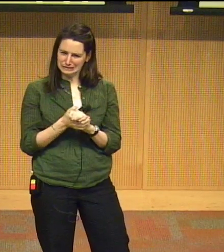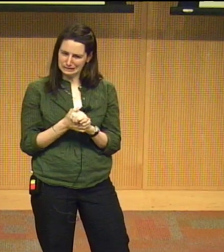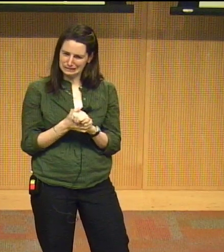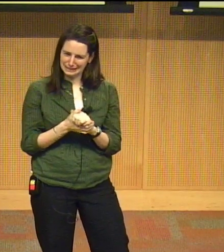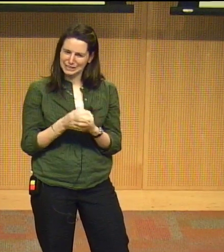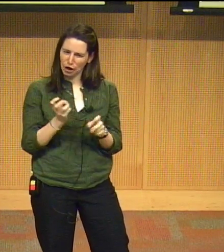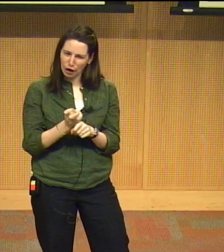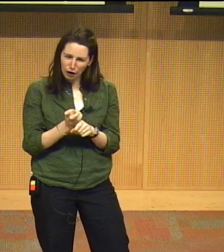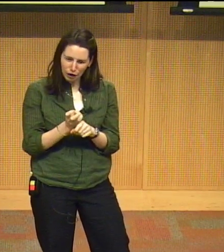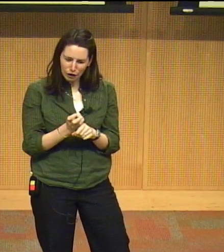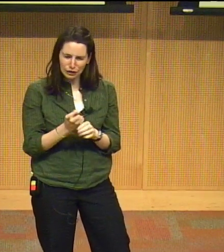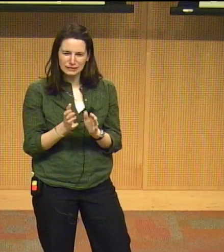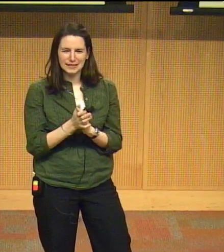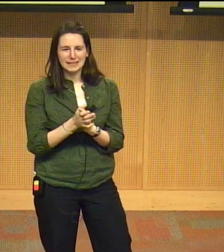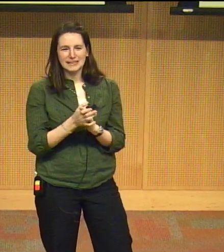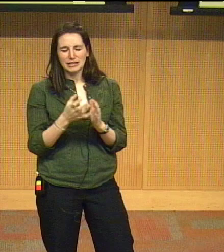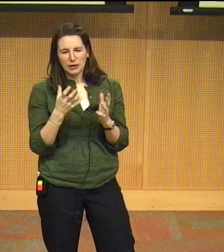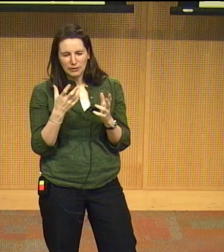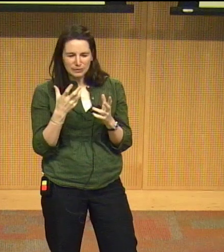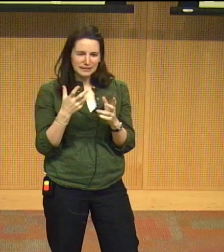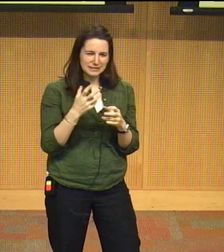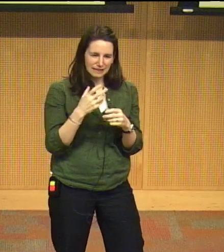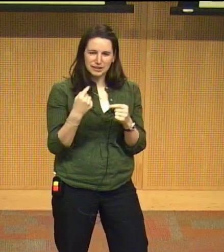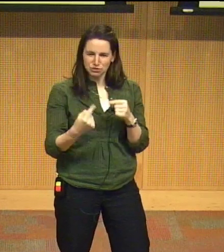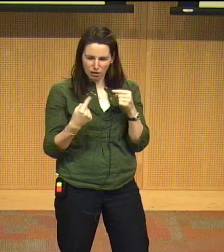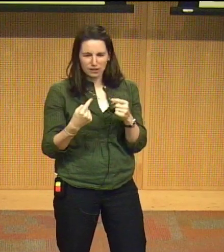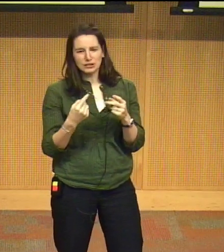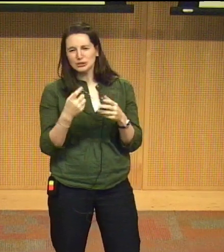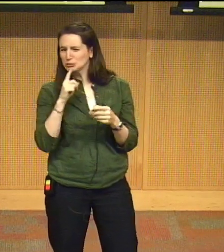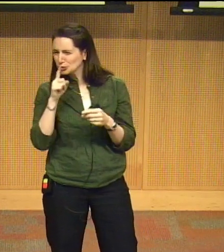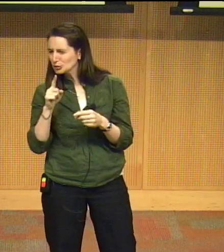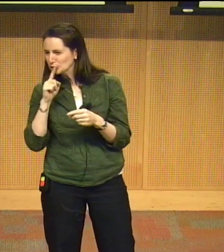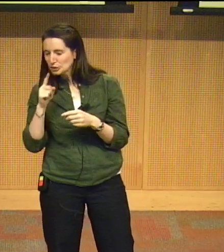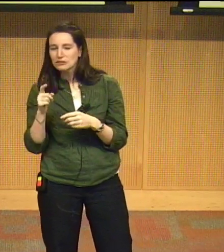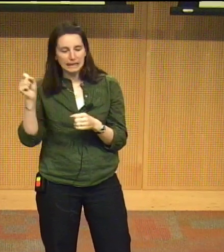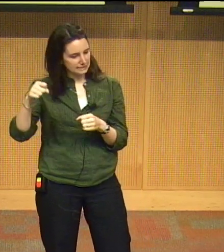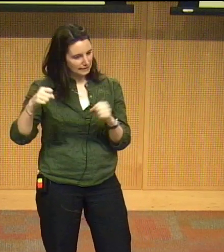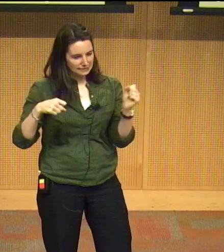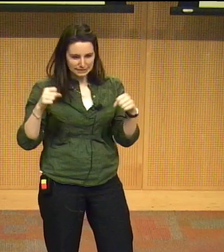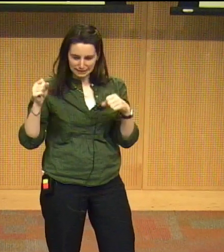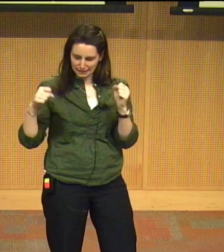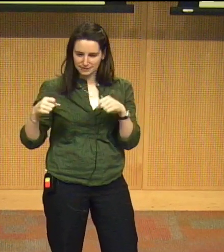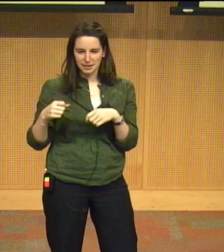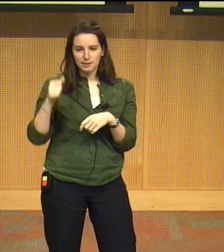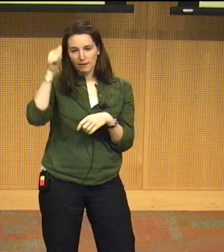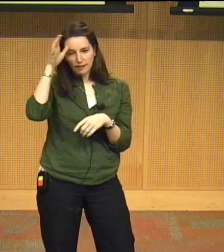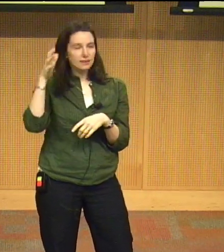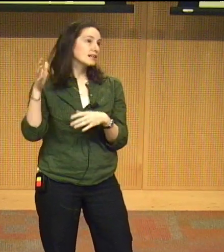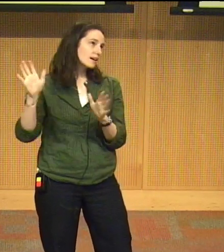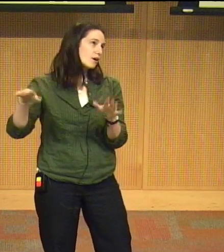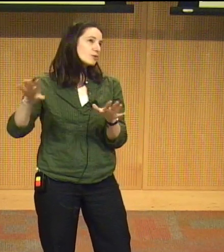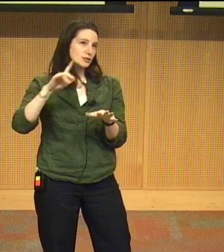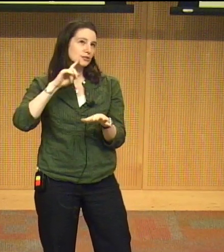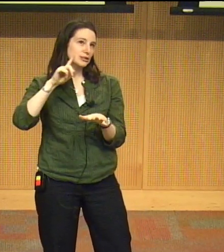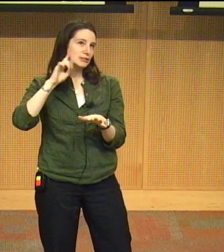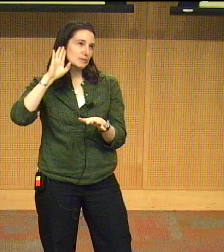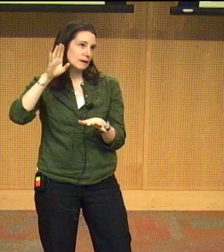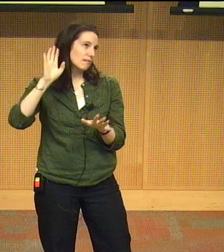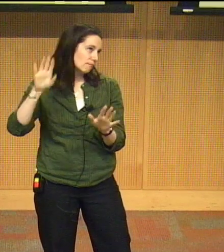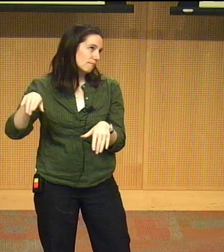went, that's hard. You know, it's a lot of struggles. Are you sure? Are you sure? Yes, yes, yes, yes, yes. My father's like, oh, sure, sure, she will.